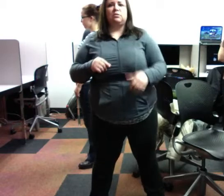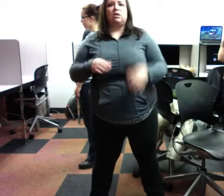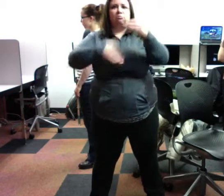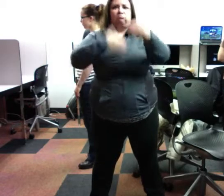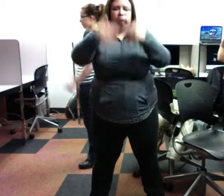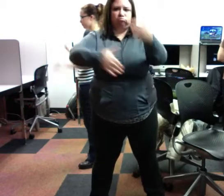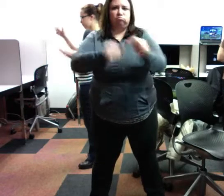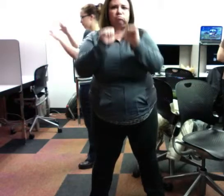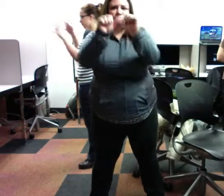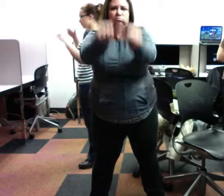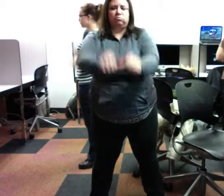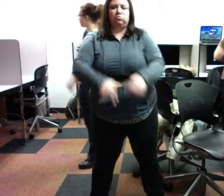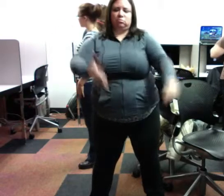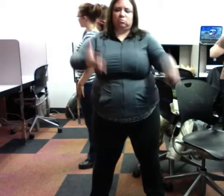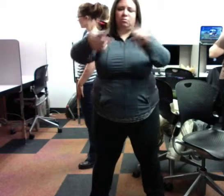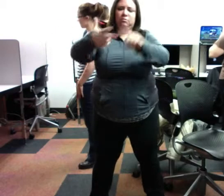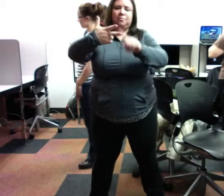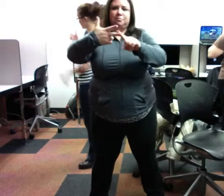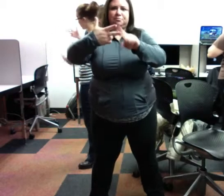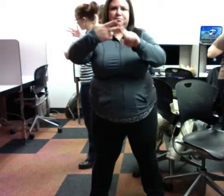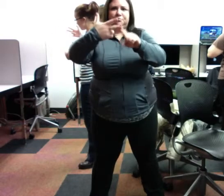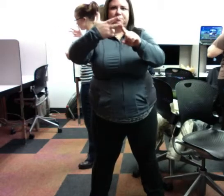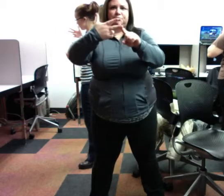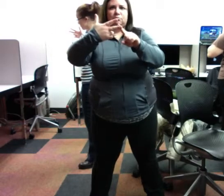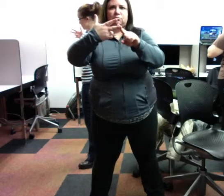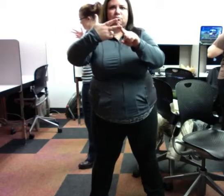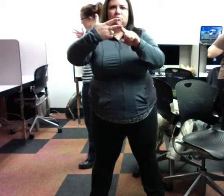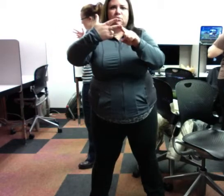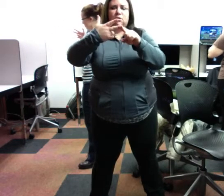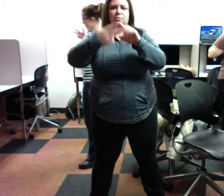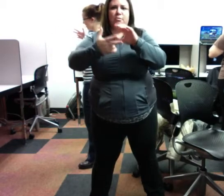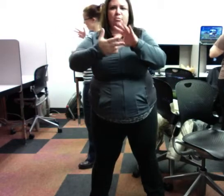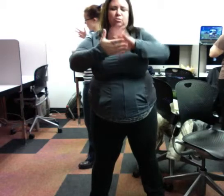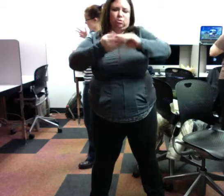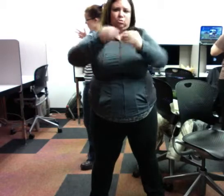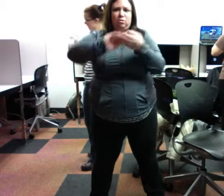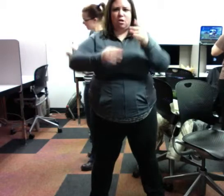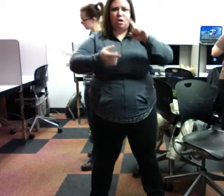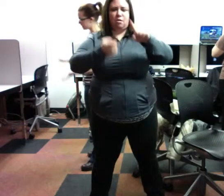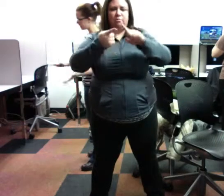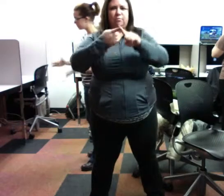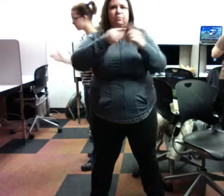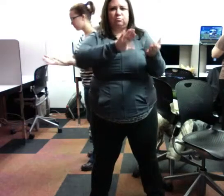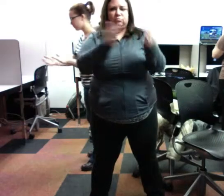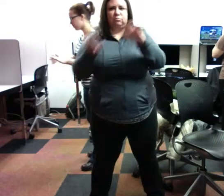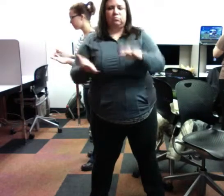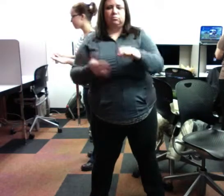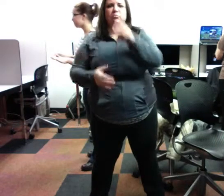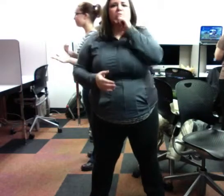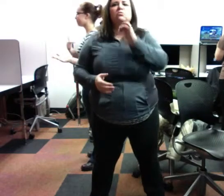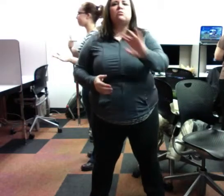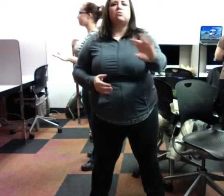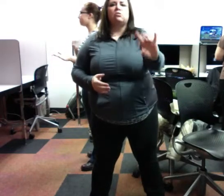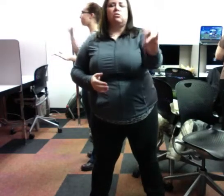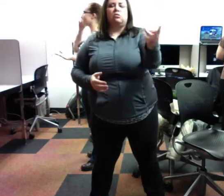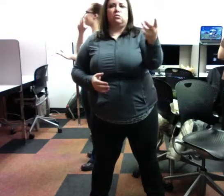My third story is about death. When I was 17, I read a quote that went something like,